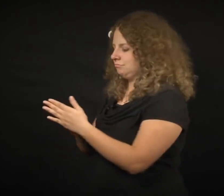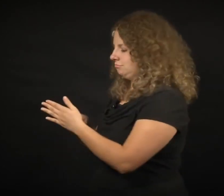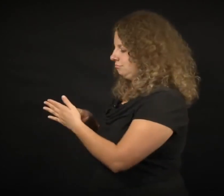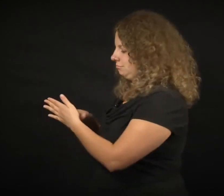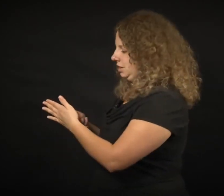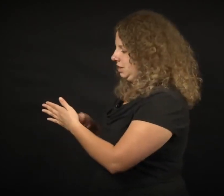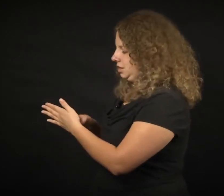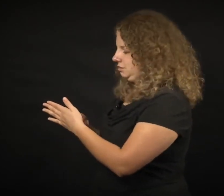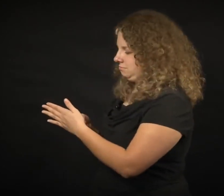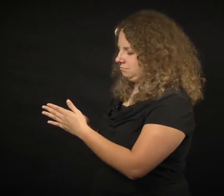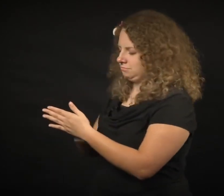Key.